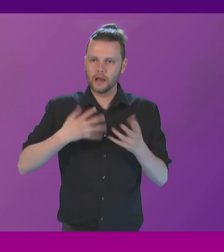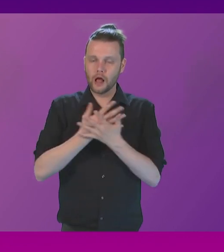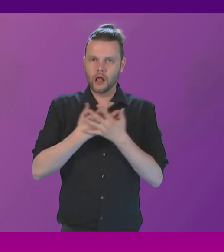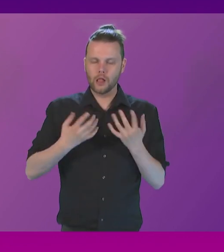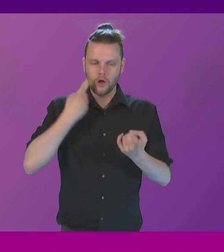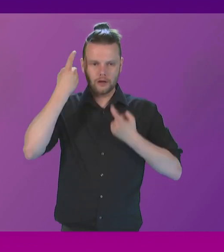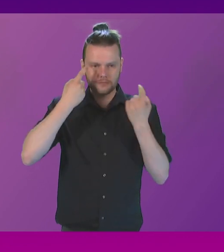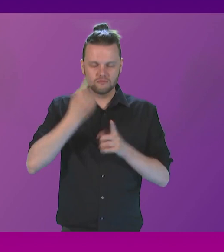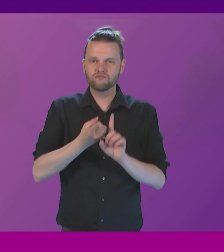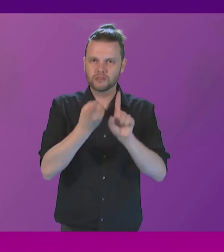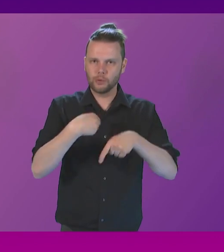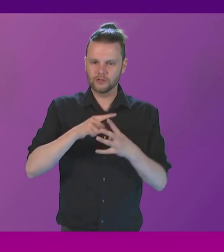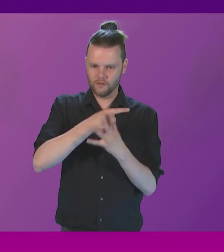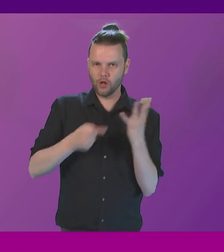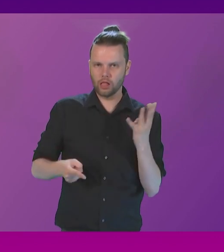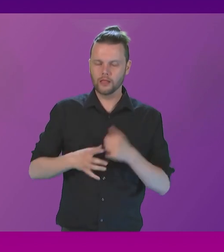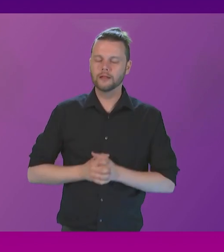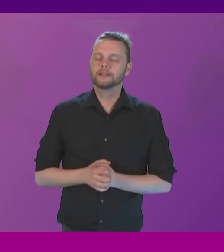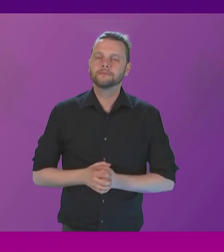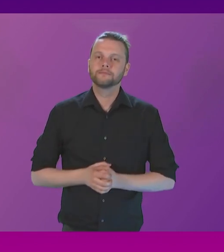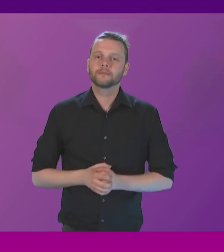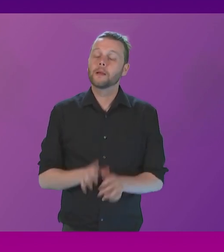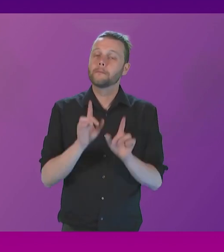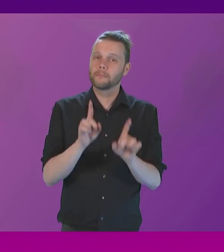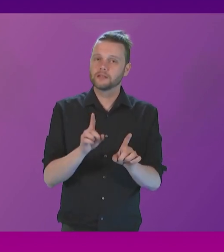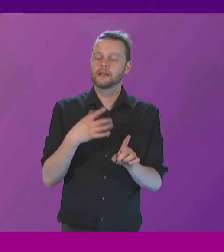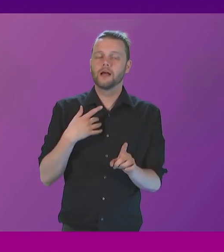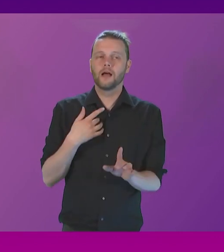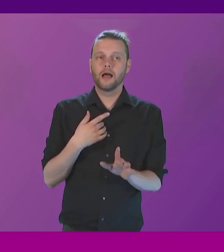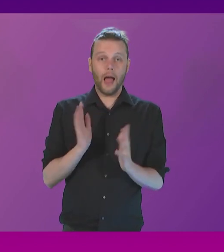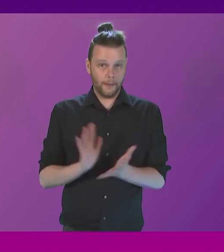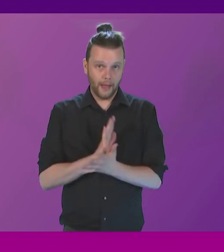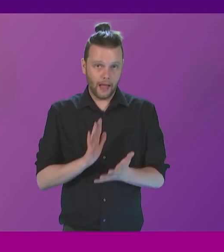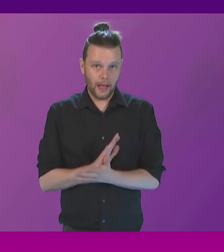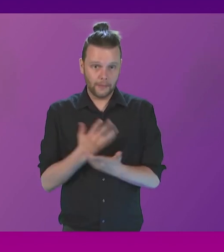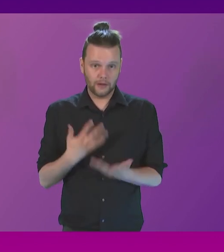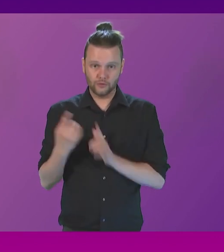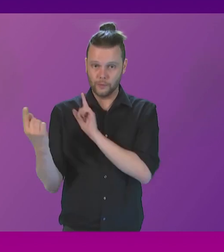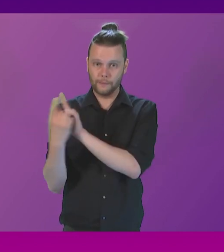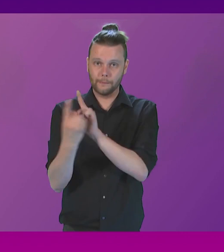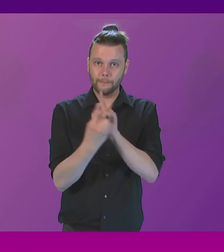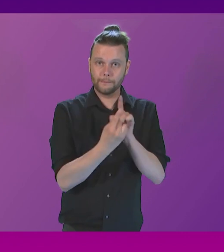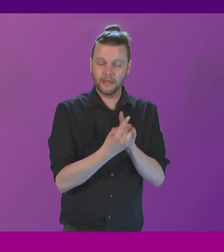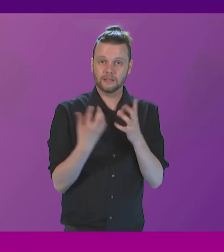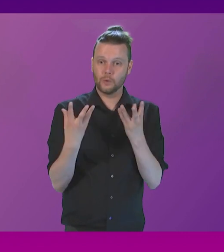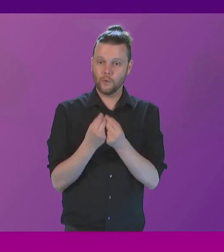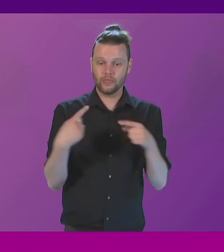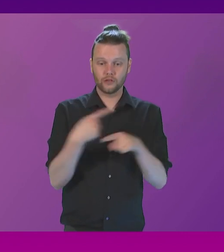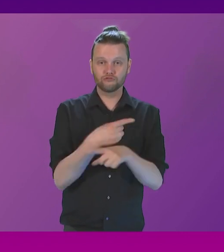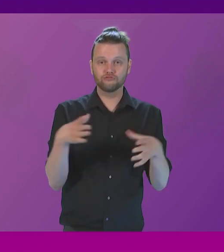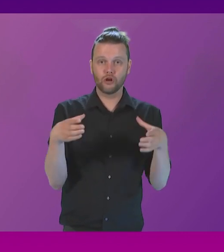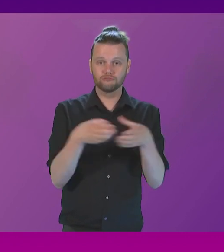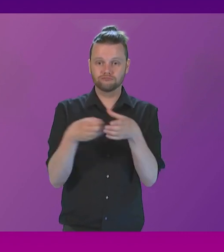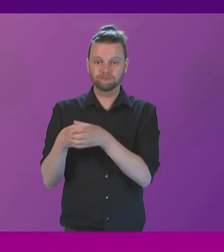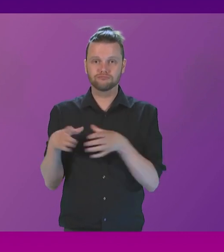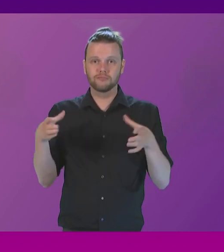responses to all of them. However, I would be very happy to meet with the cross-party group